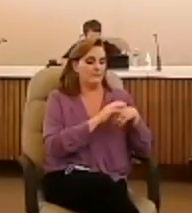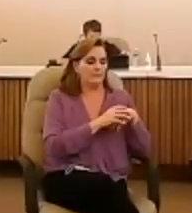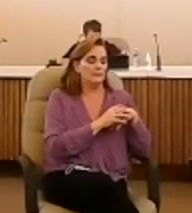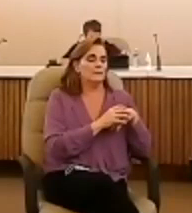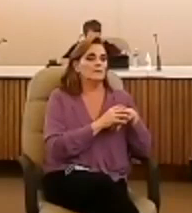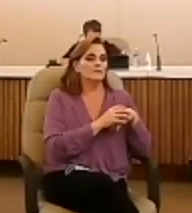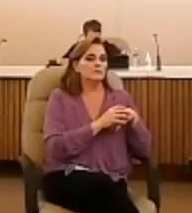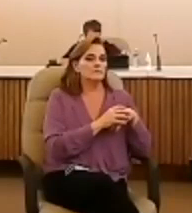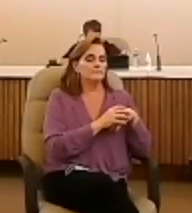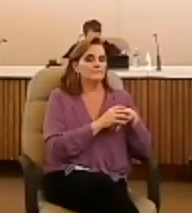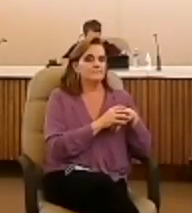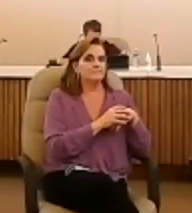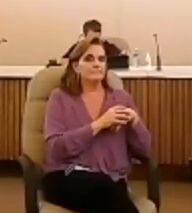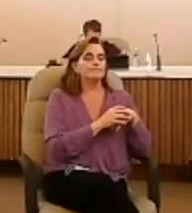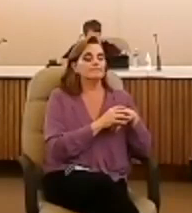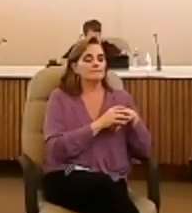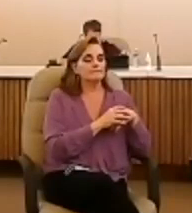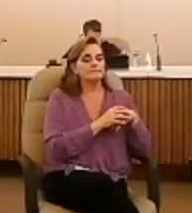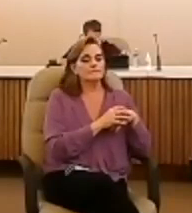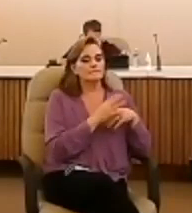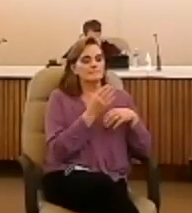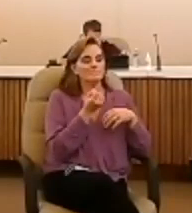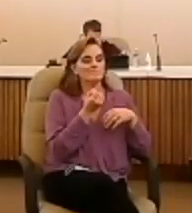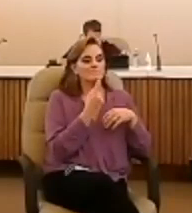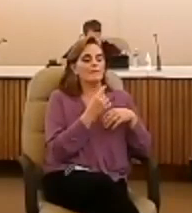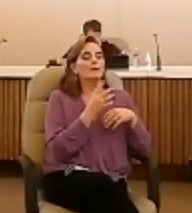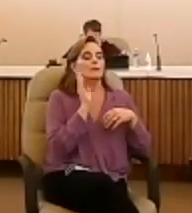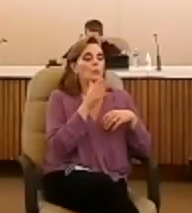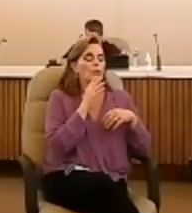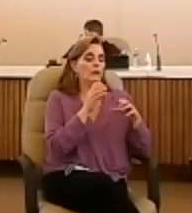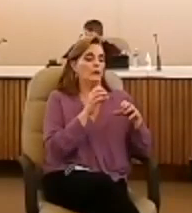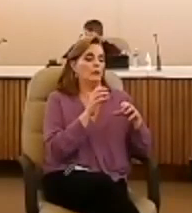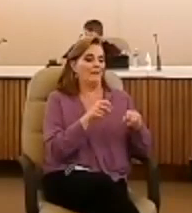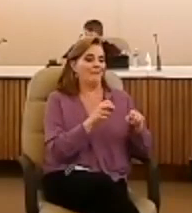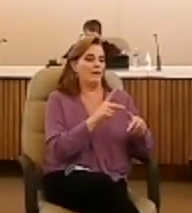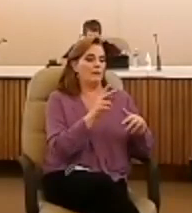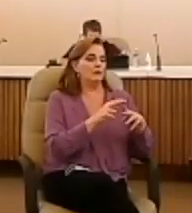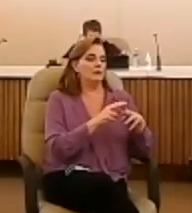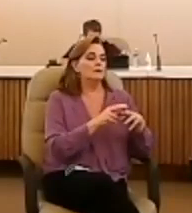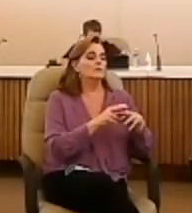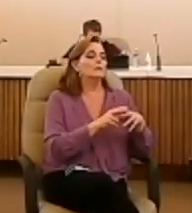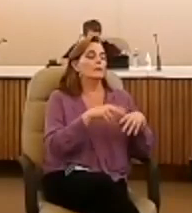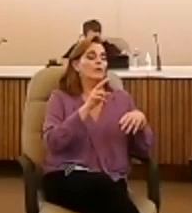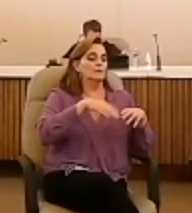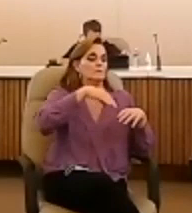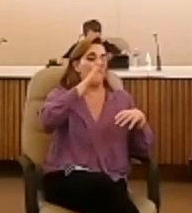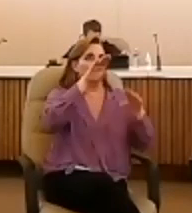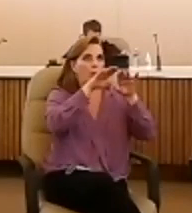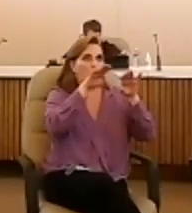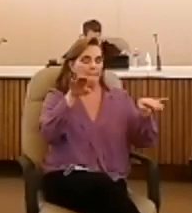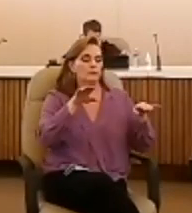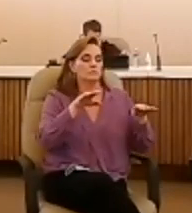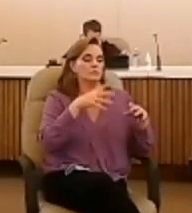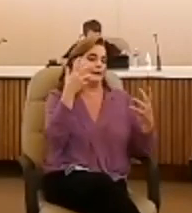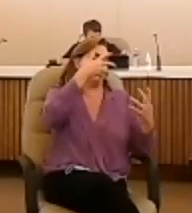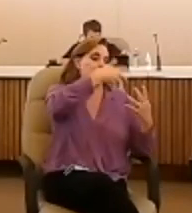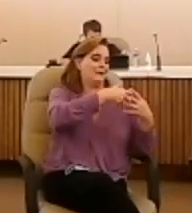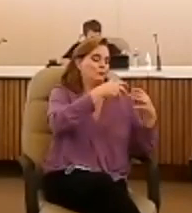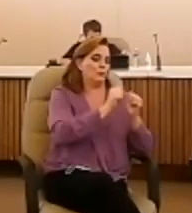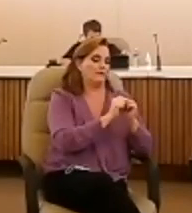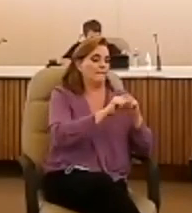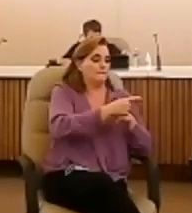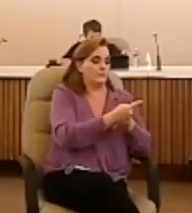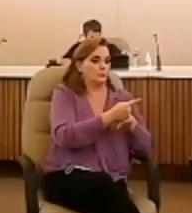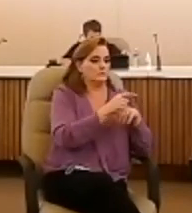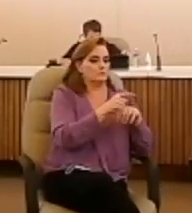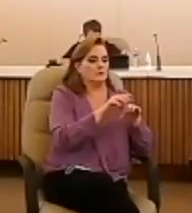proposed. However, this does allow the upper level of the floor to kind of match in with the first floor levels